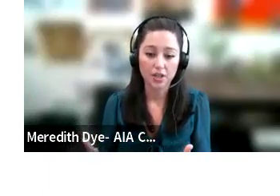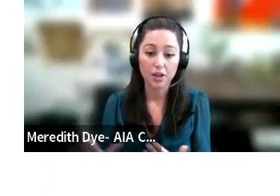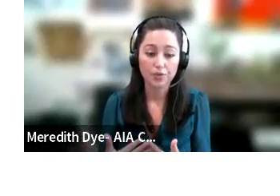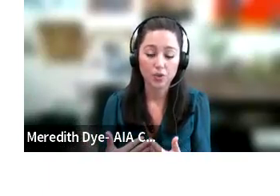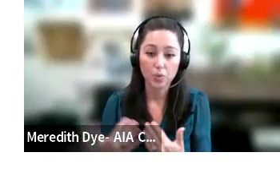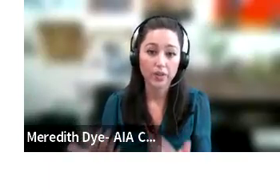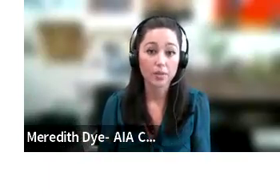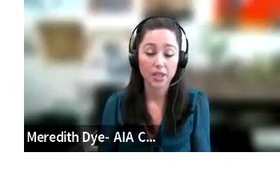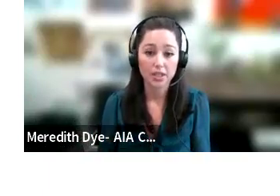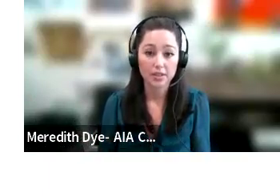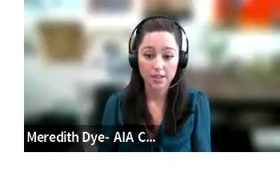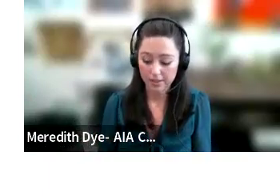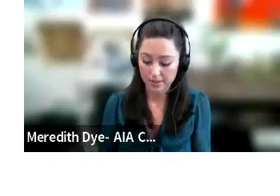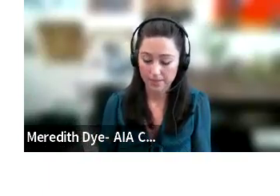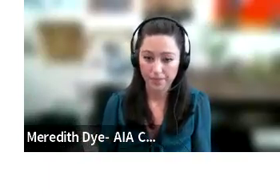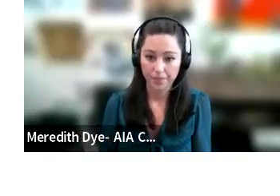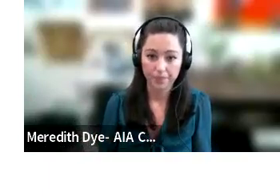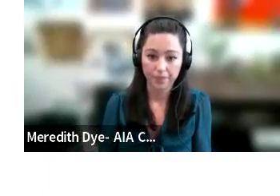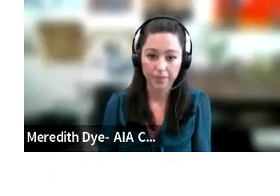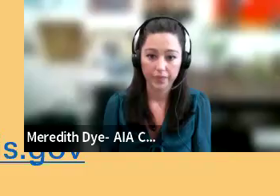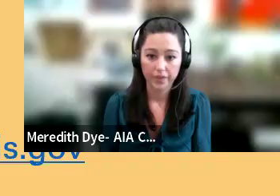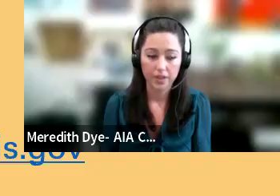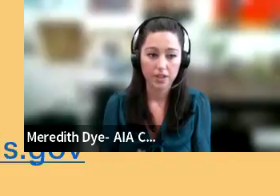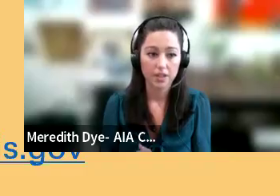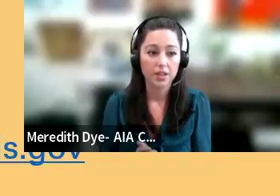that could be helpful when the committee decides.